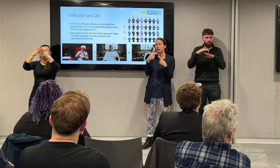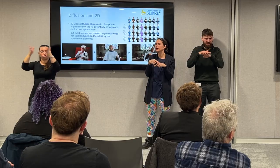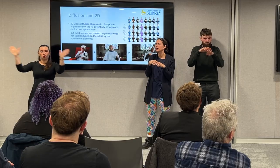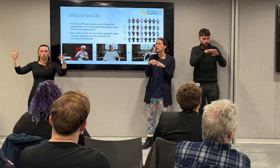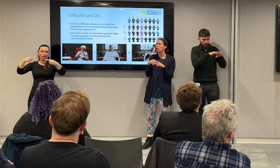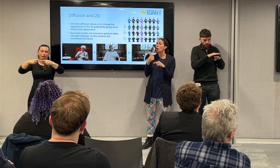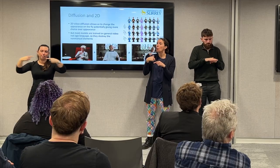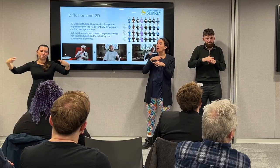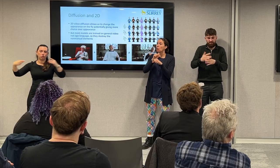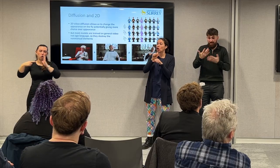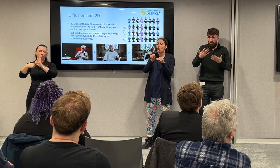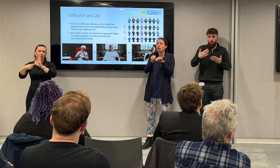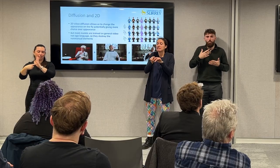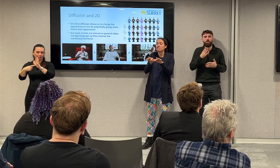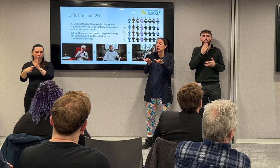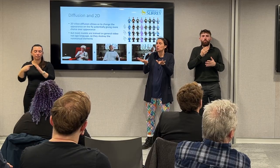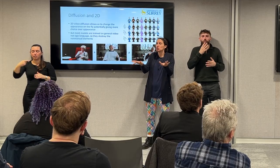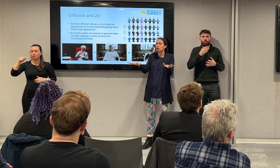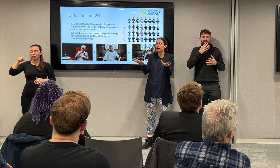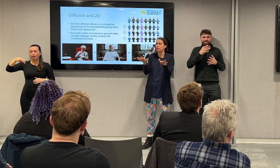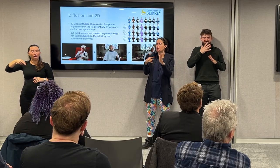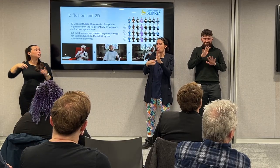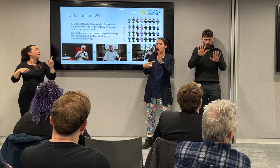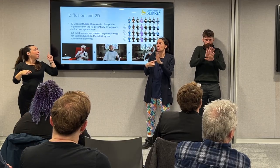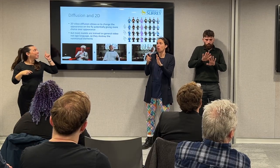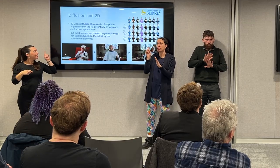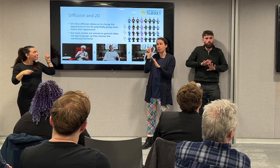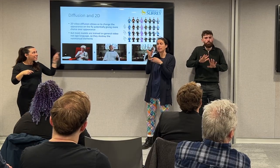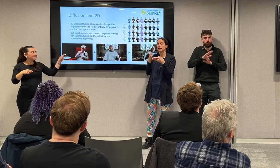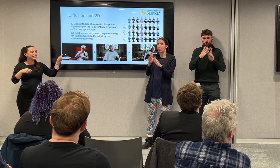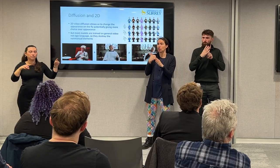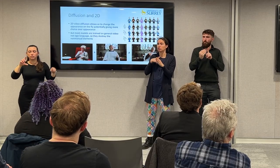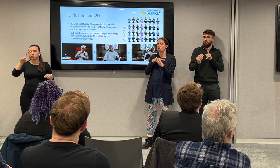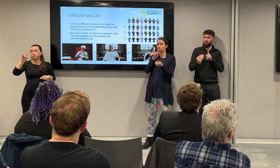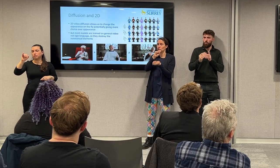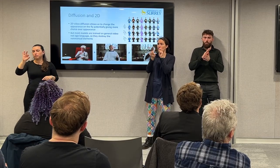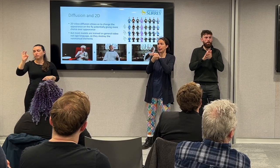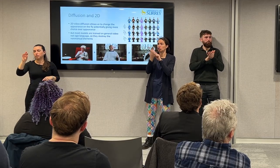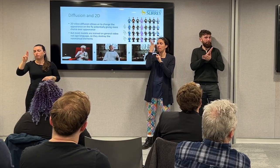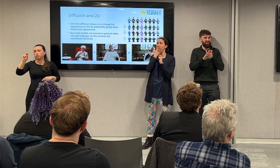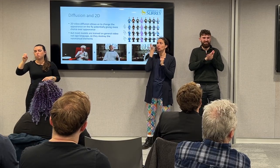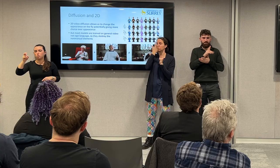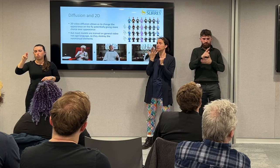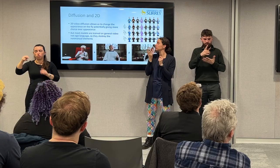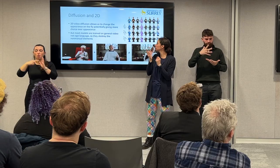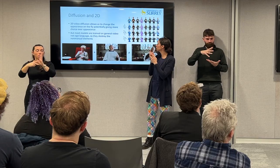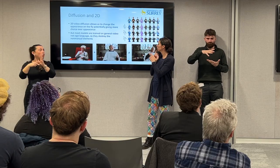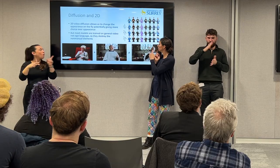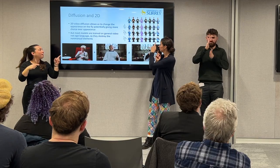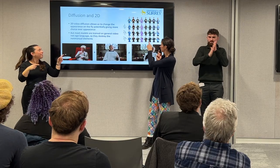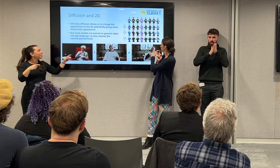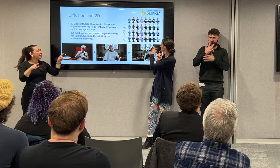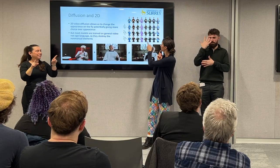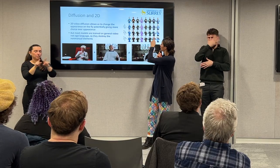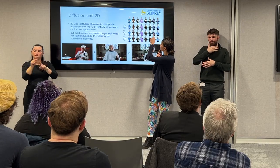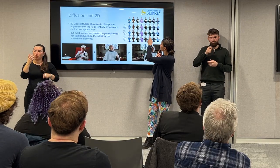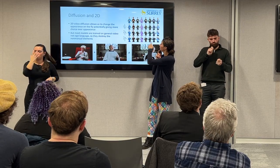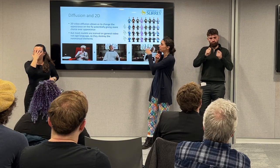like diffusion models. So here is a diffusion model that allows us to change the appearance of the signer. If you are